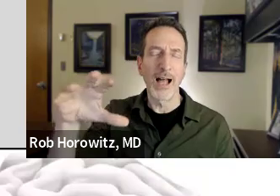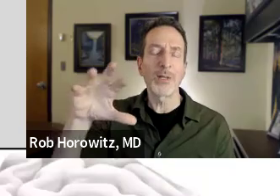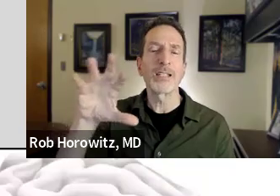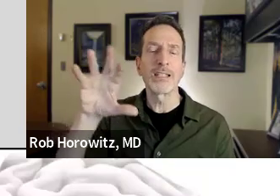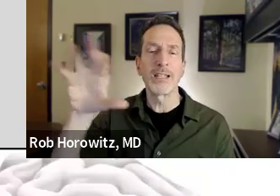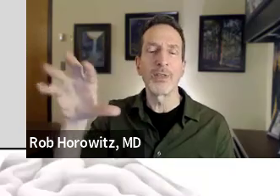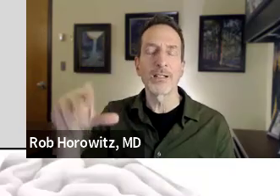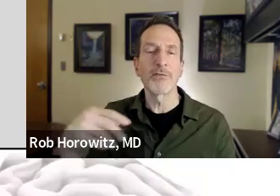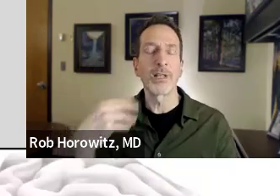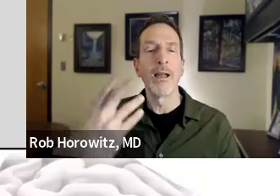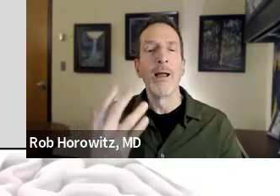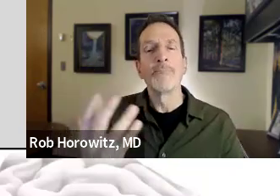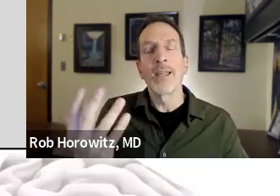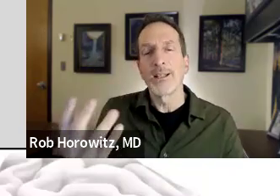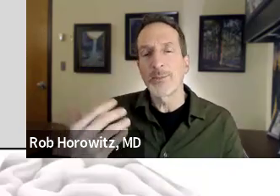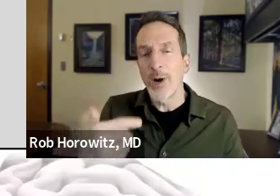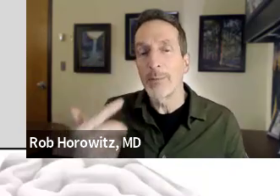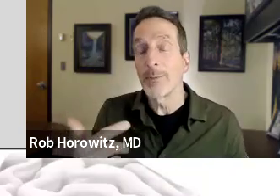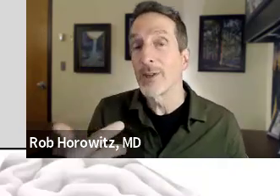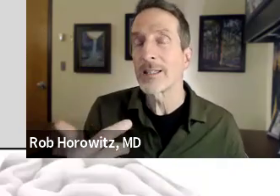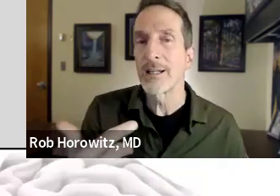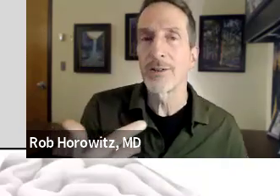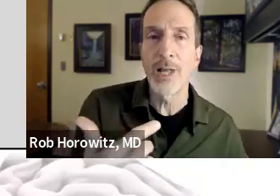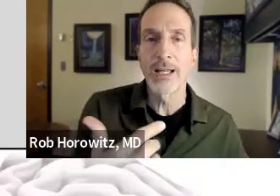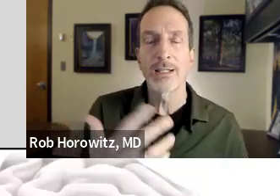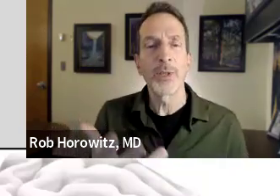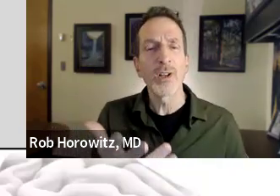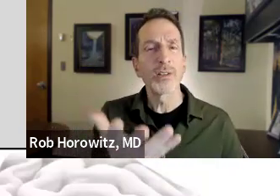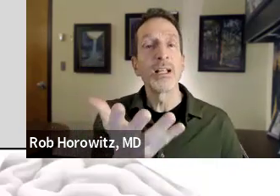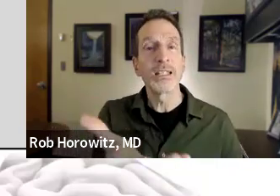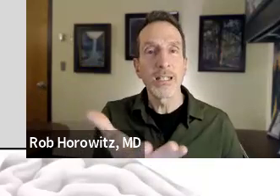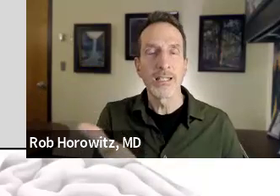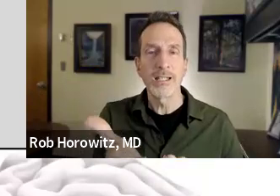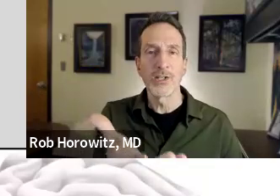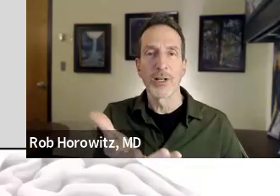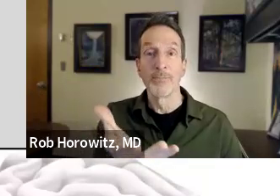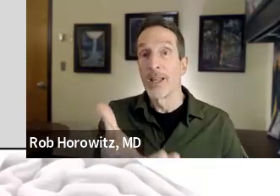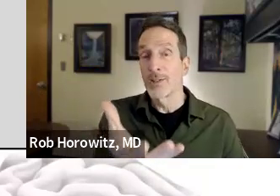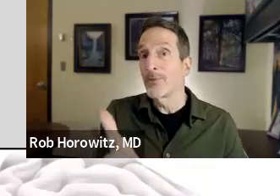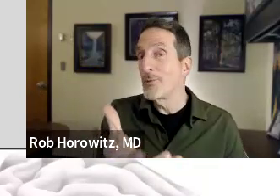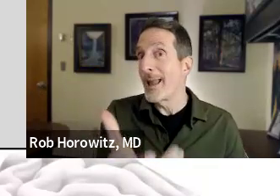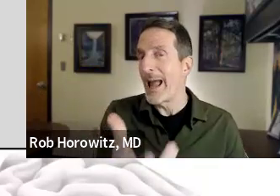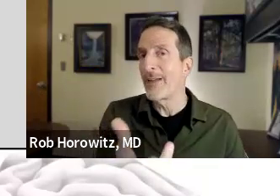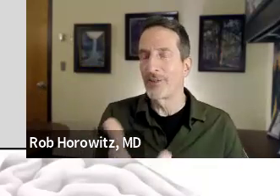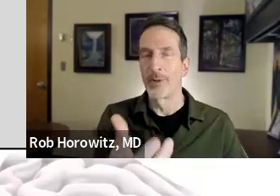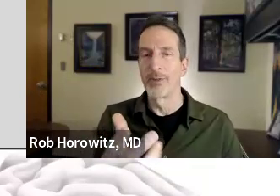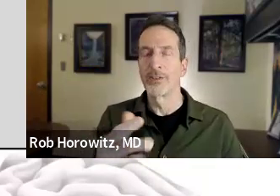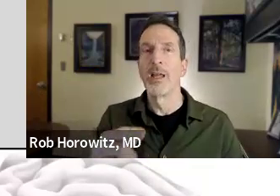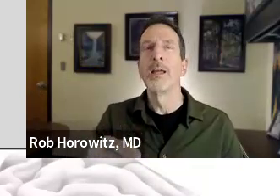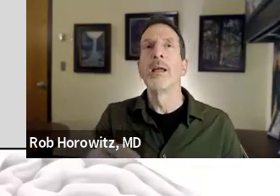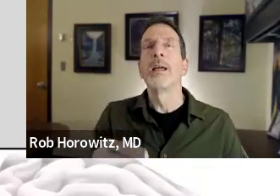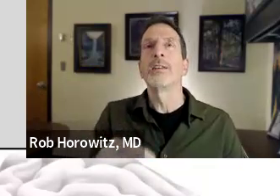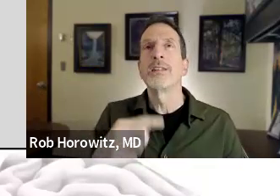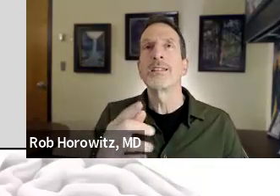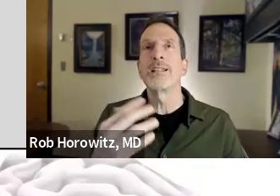things. It can allow us to see things differently. It is probably this that underlies something called synesthesia. Some of you may have some of